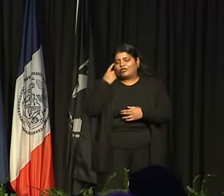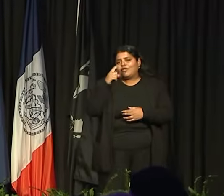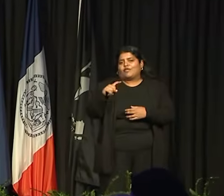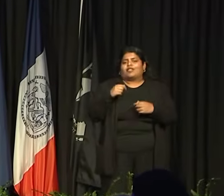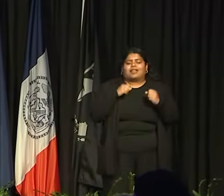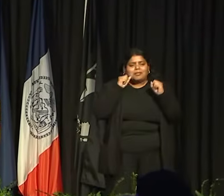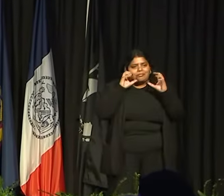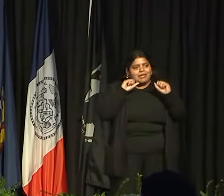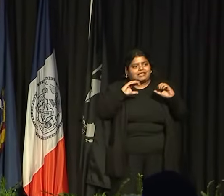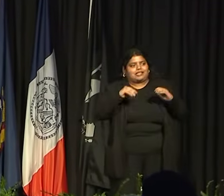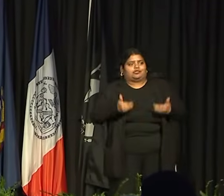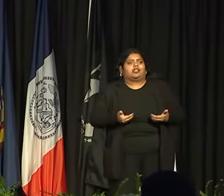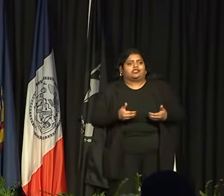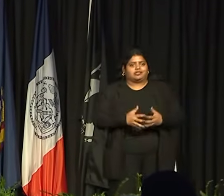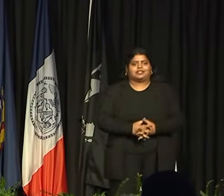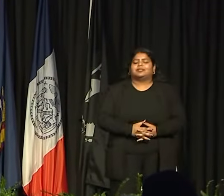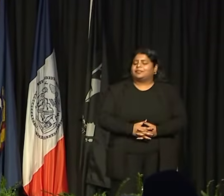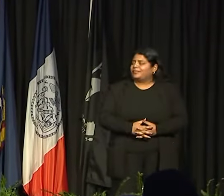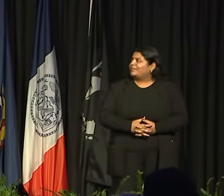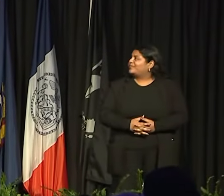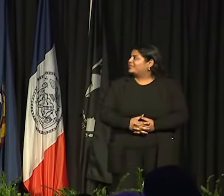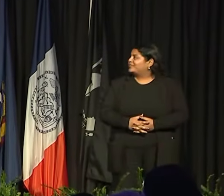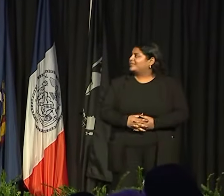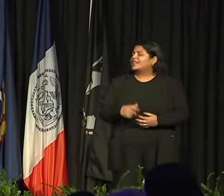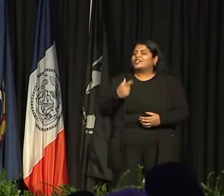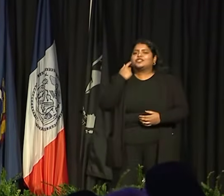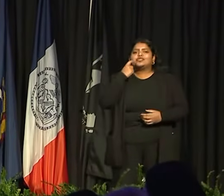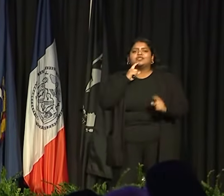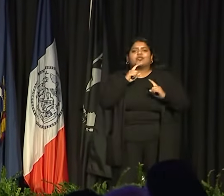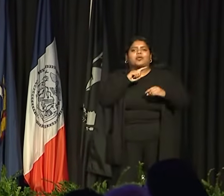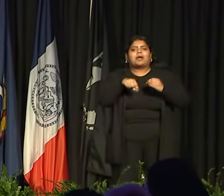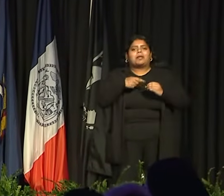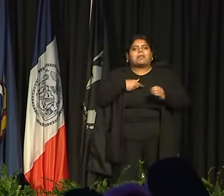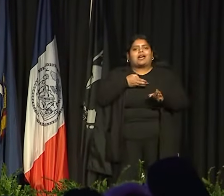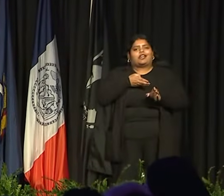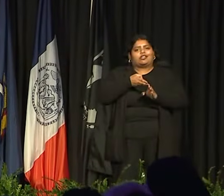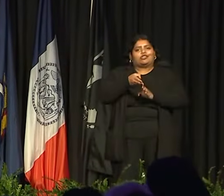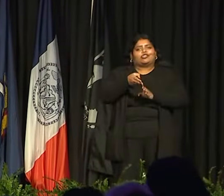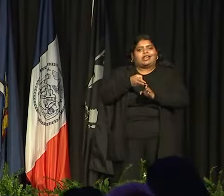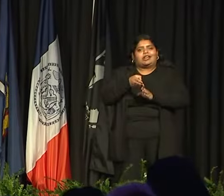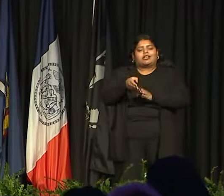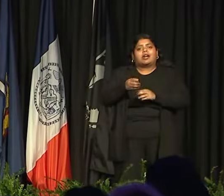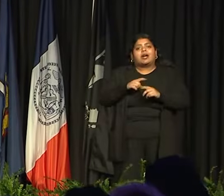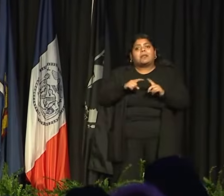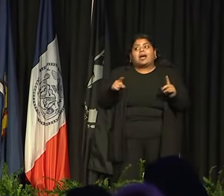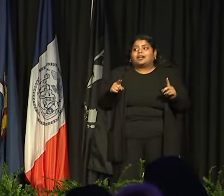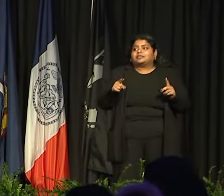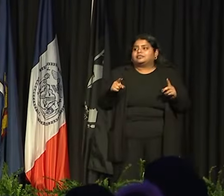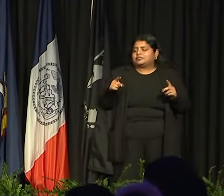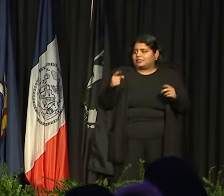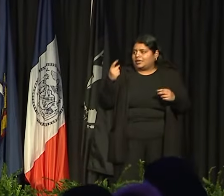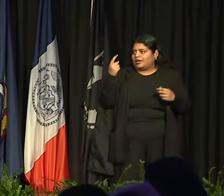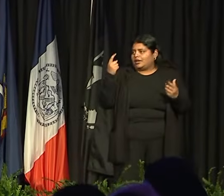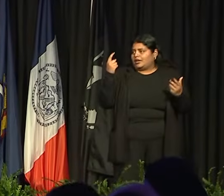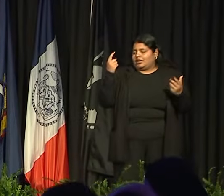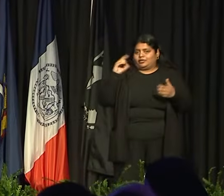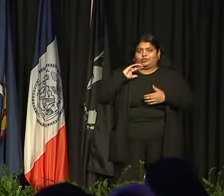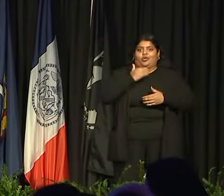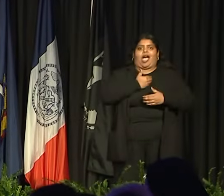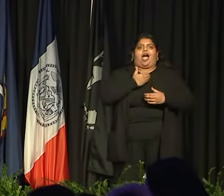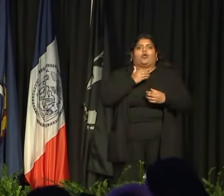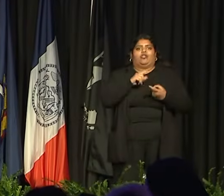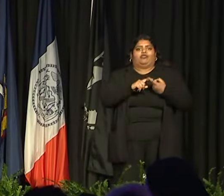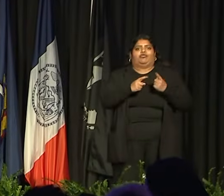introduction. She spoke of my career escapades, but as a courtesy to our friends,